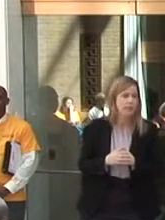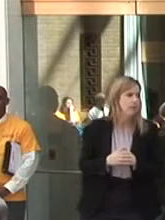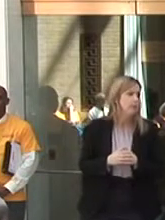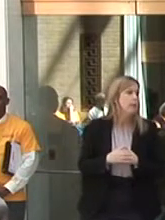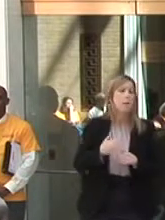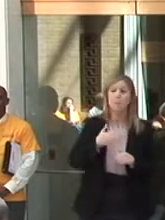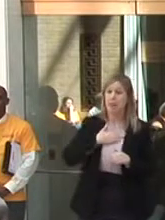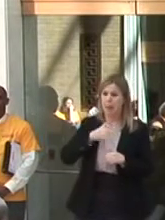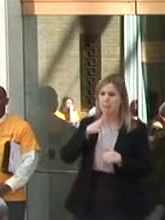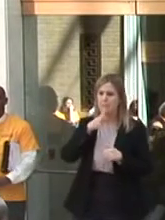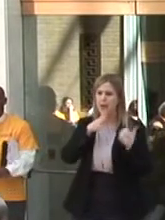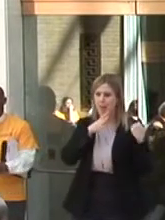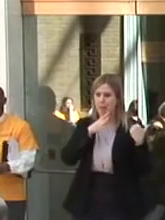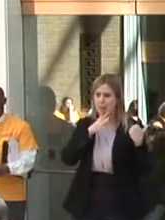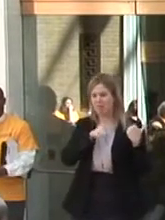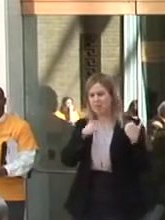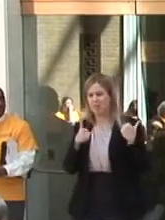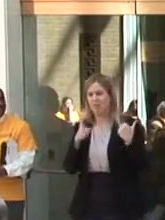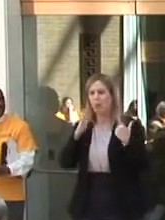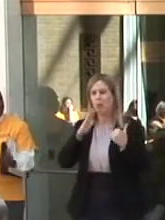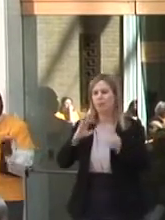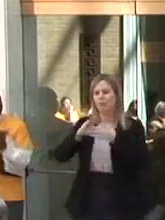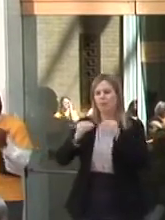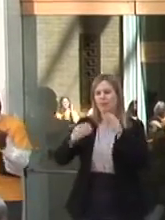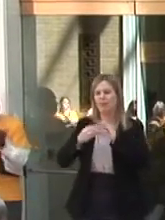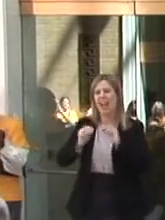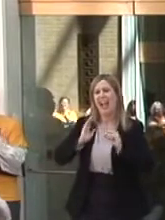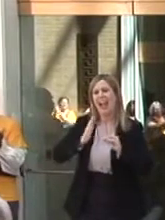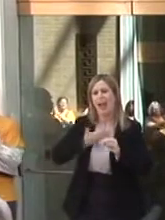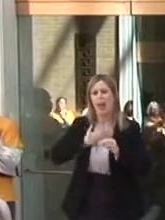will tell you the rest of our story.